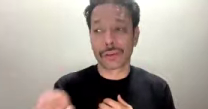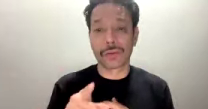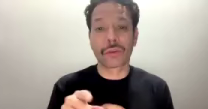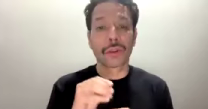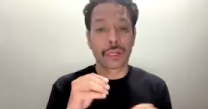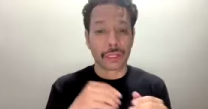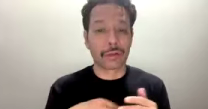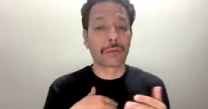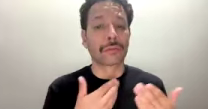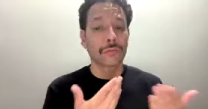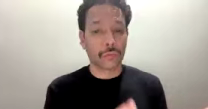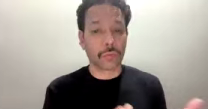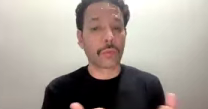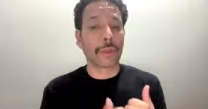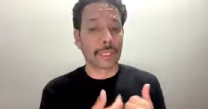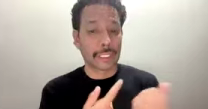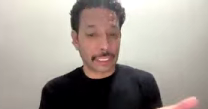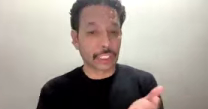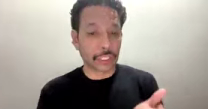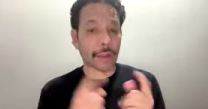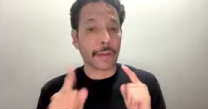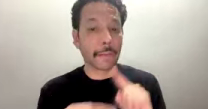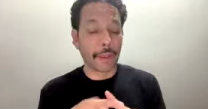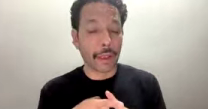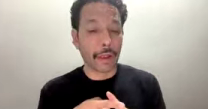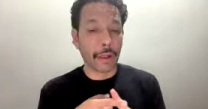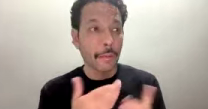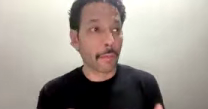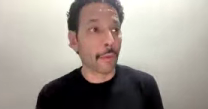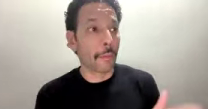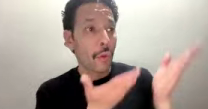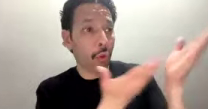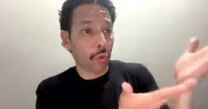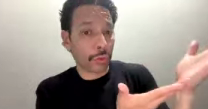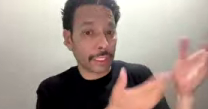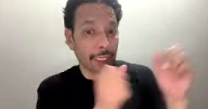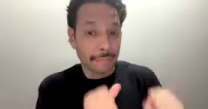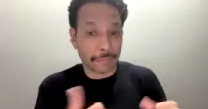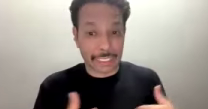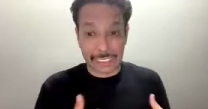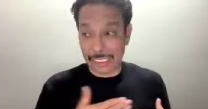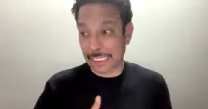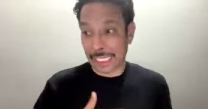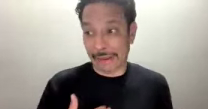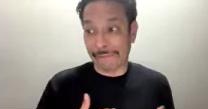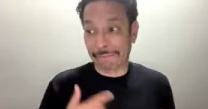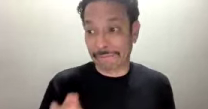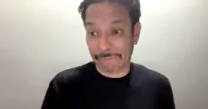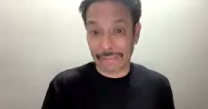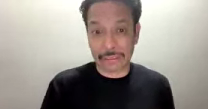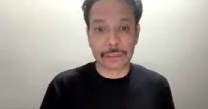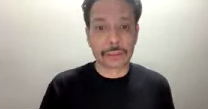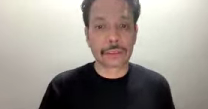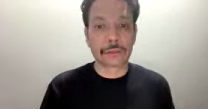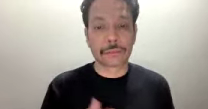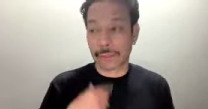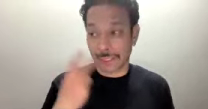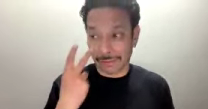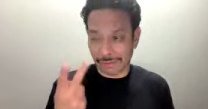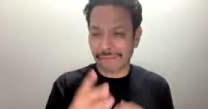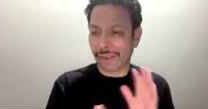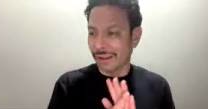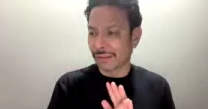with discussion about the proposed, can we please have this? And then I found out